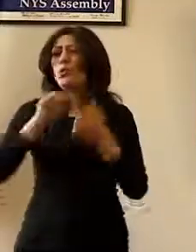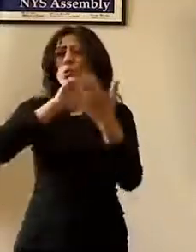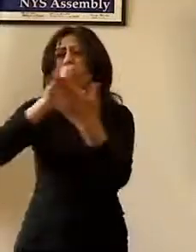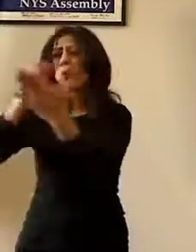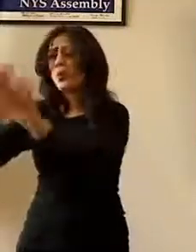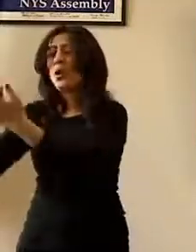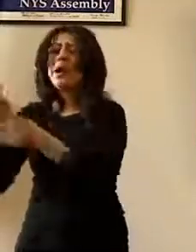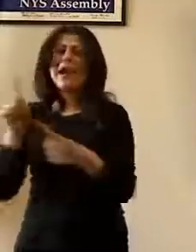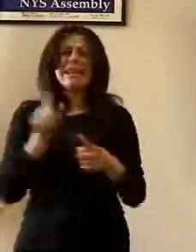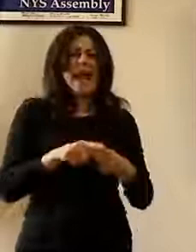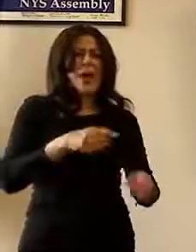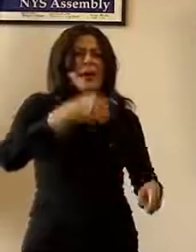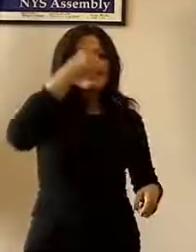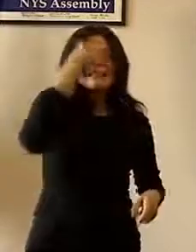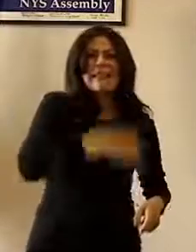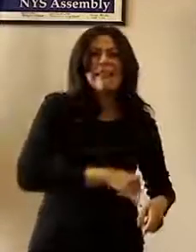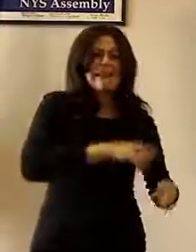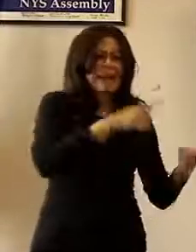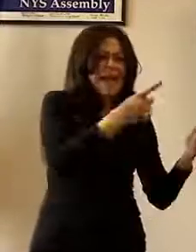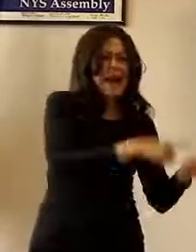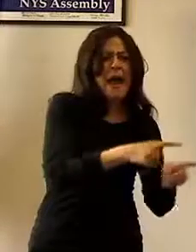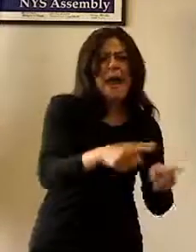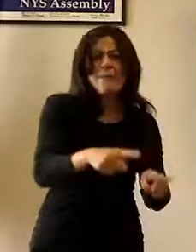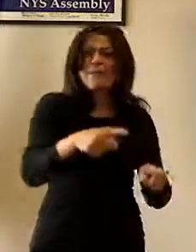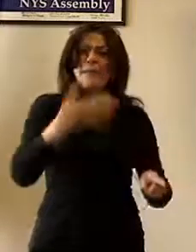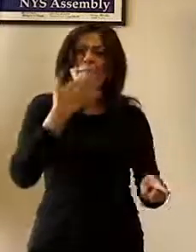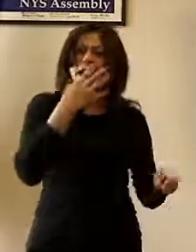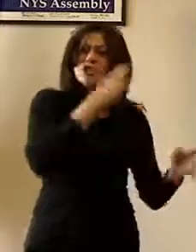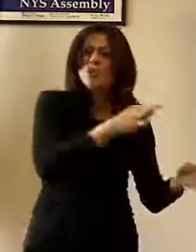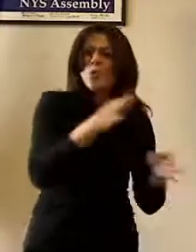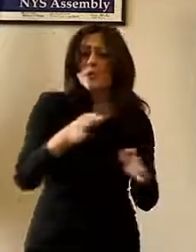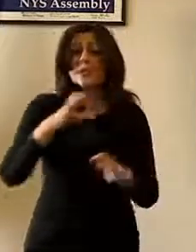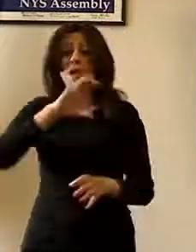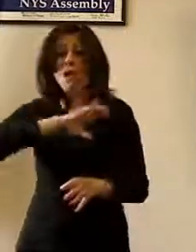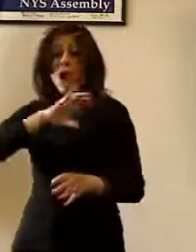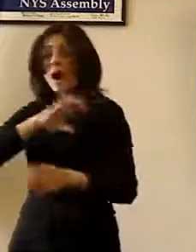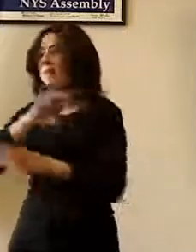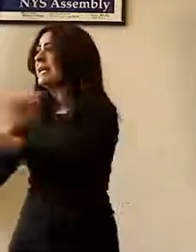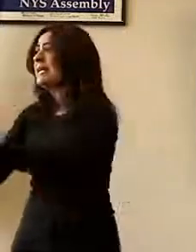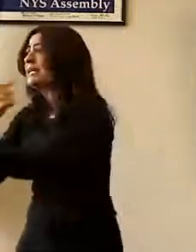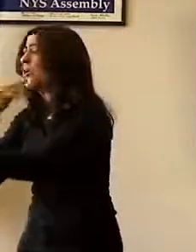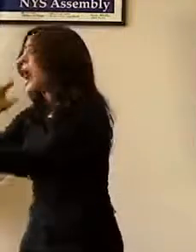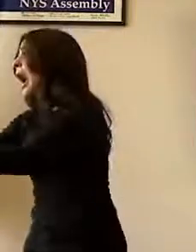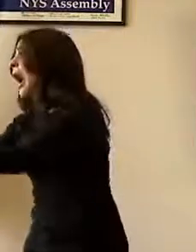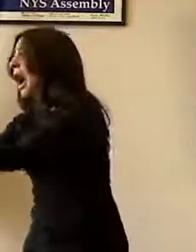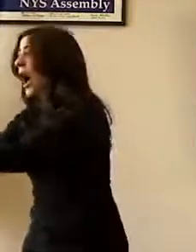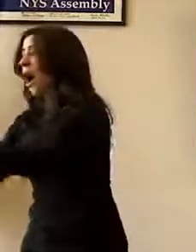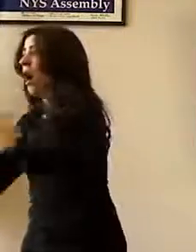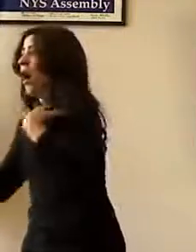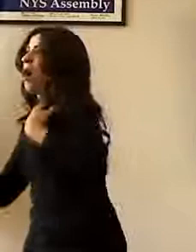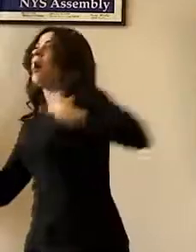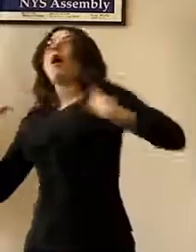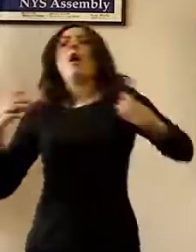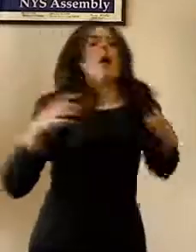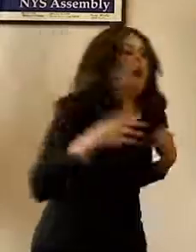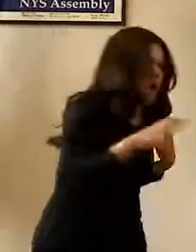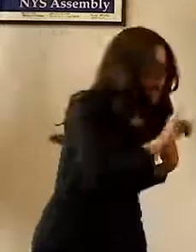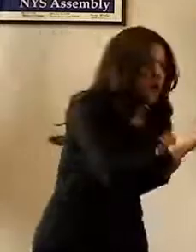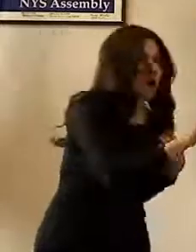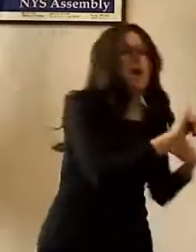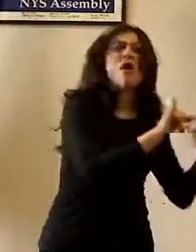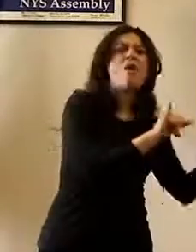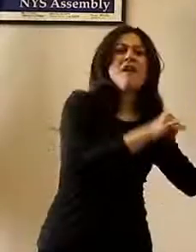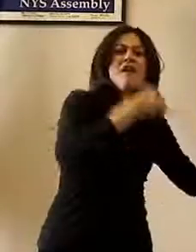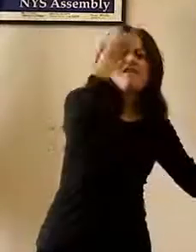respond to. We don't need law enforcement redirected from important work because someone wanted to act